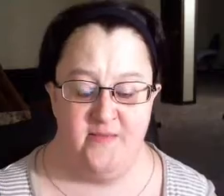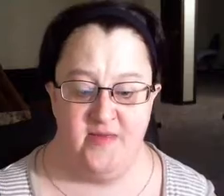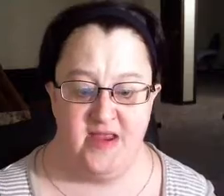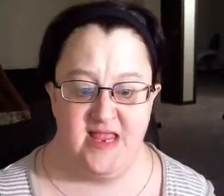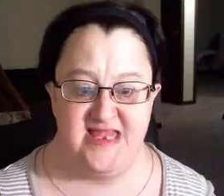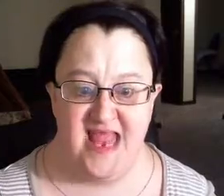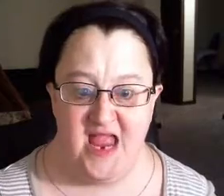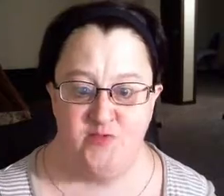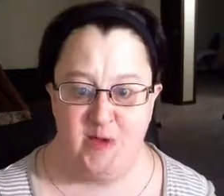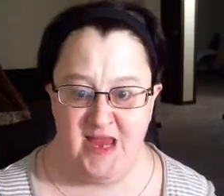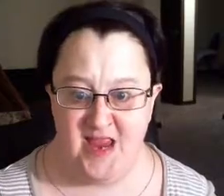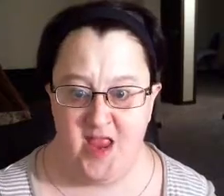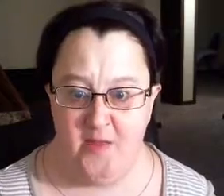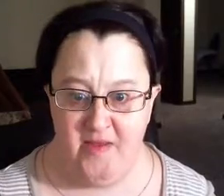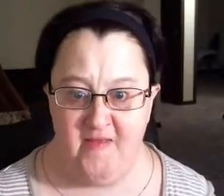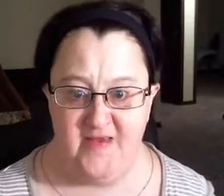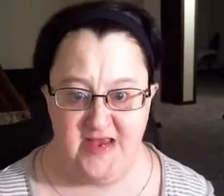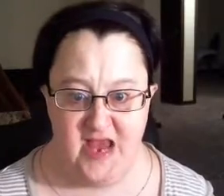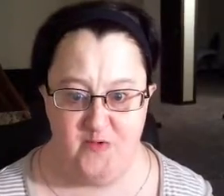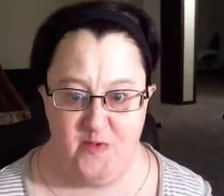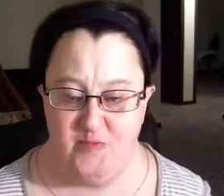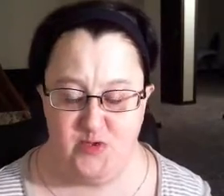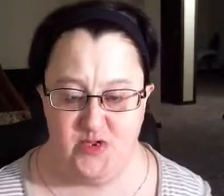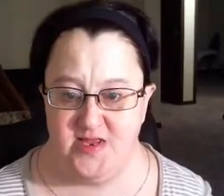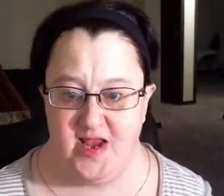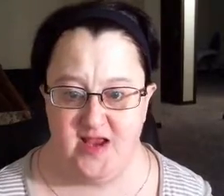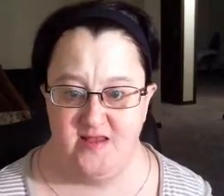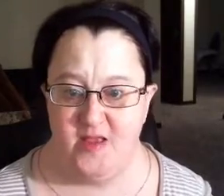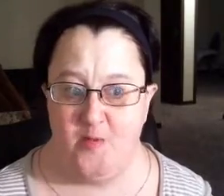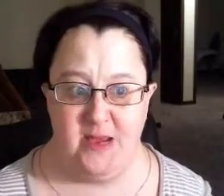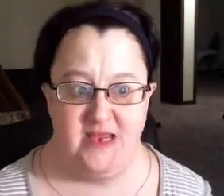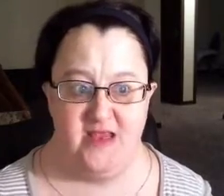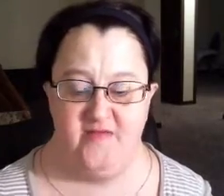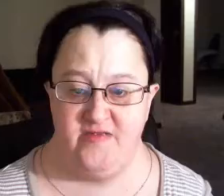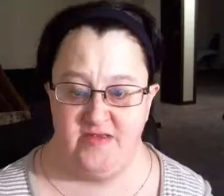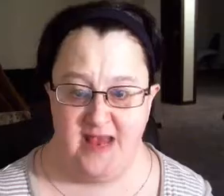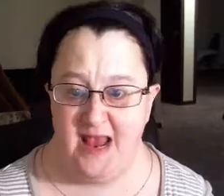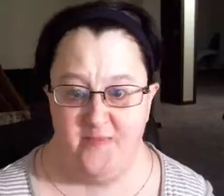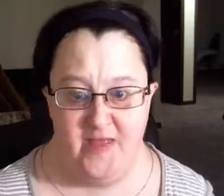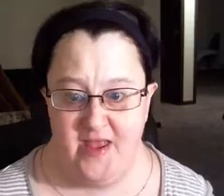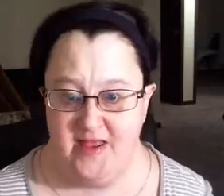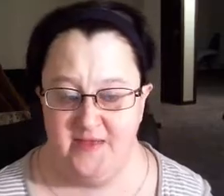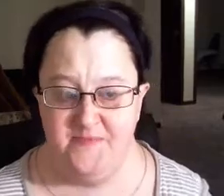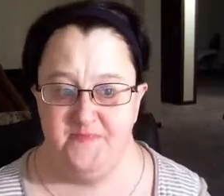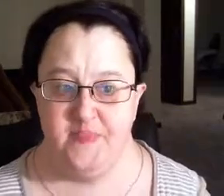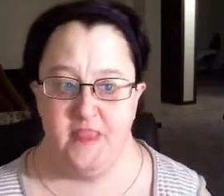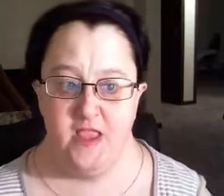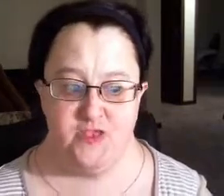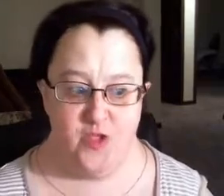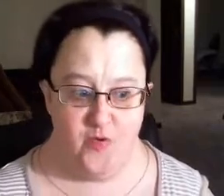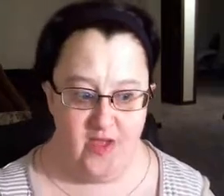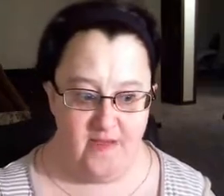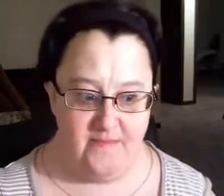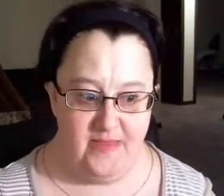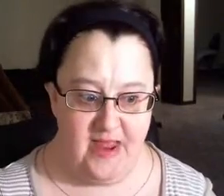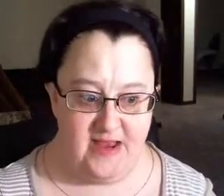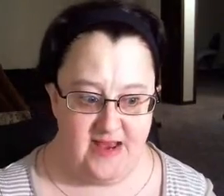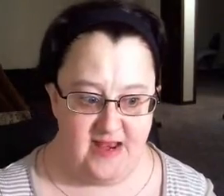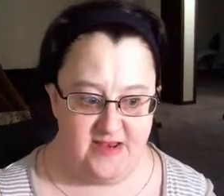because that really does help me on the days when i'm just like not wanting to even get out of bed so um and and